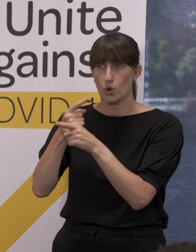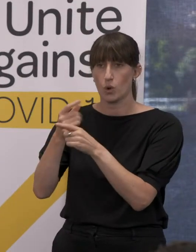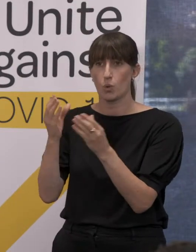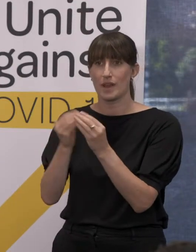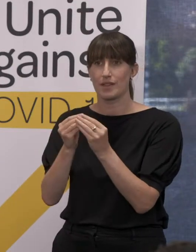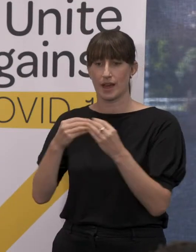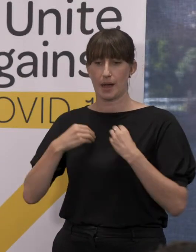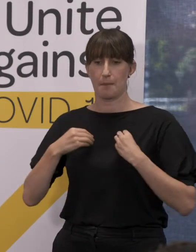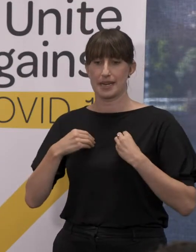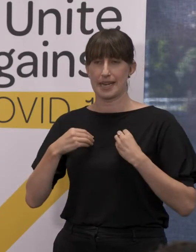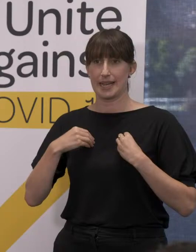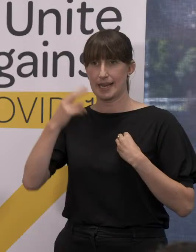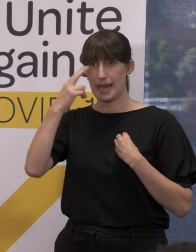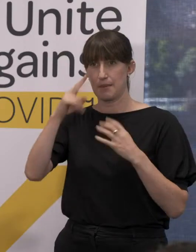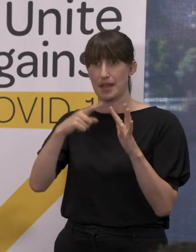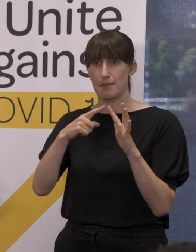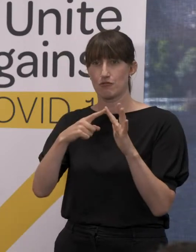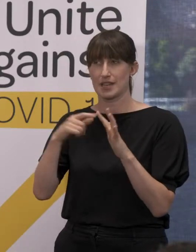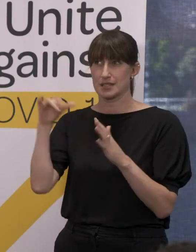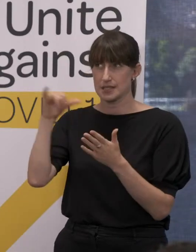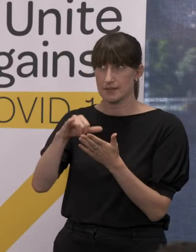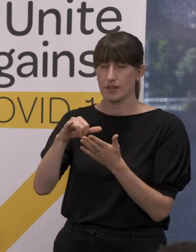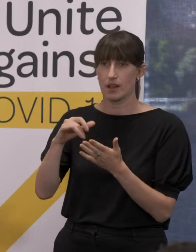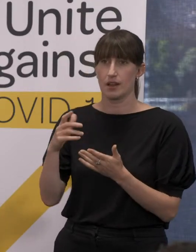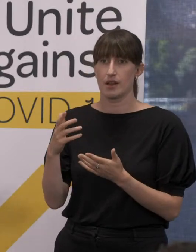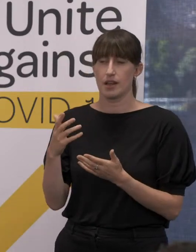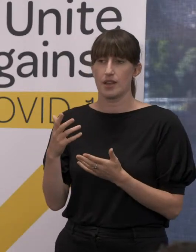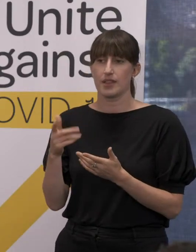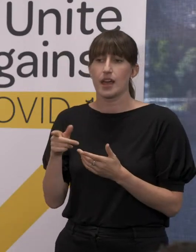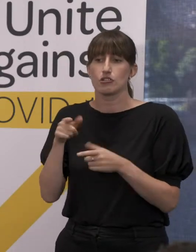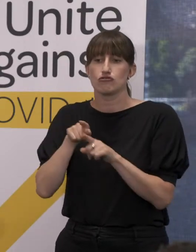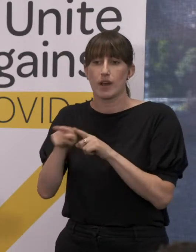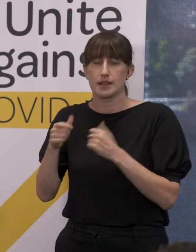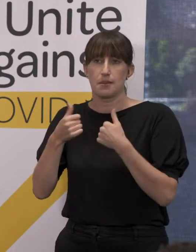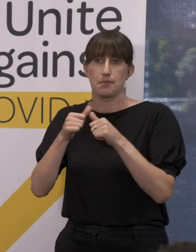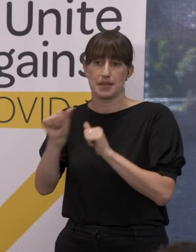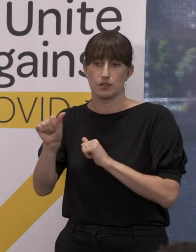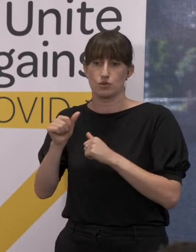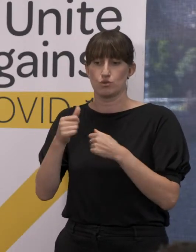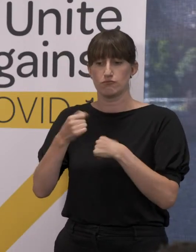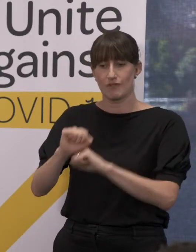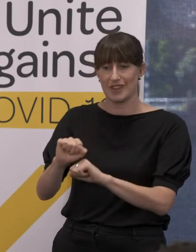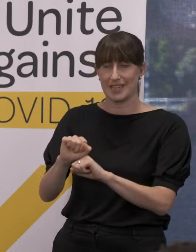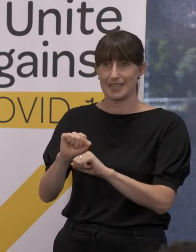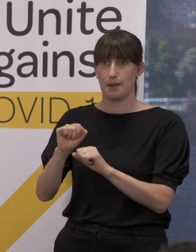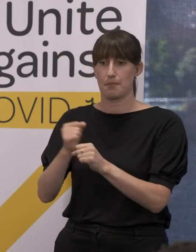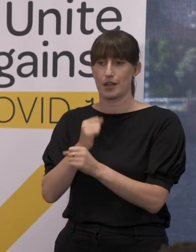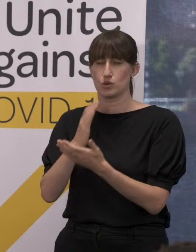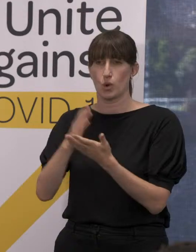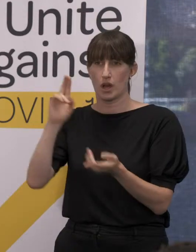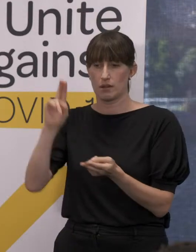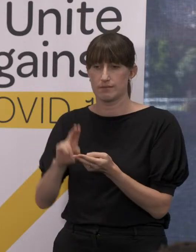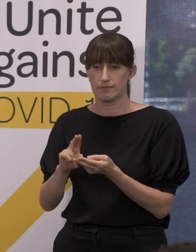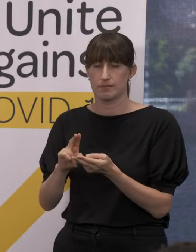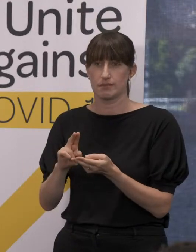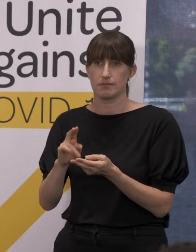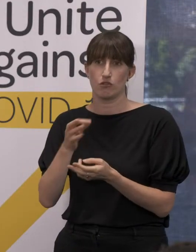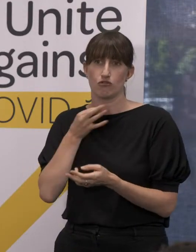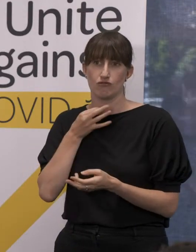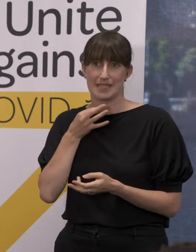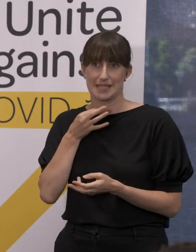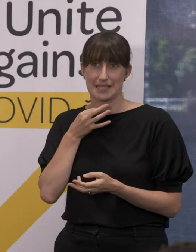can to reduce any potential for infected people travelling and making sure that there's a very low risk of people being infected